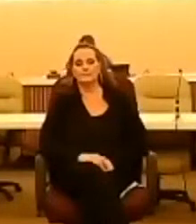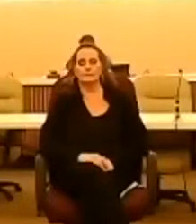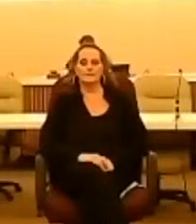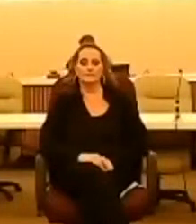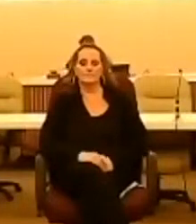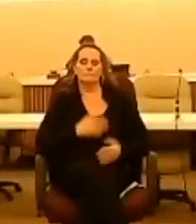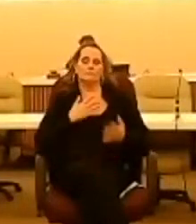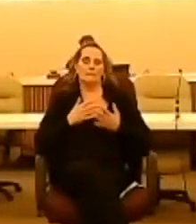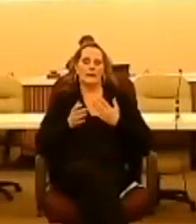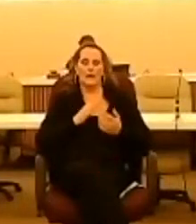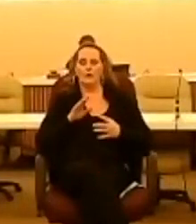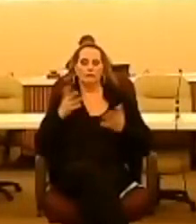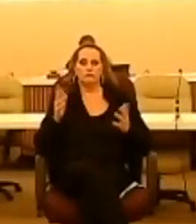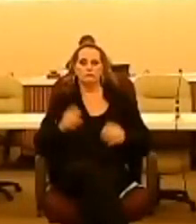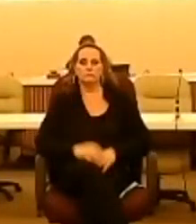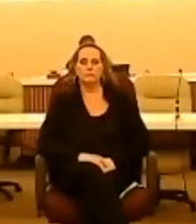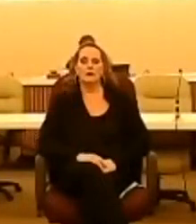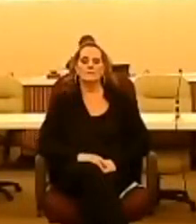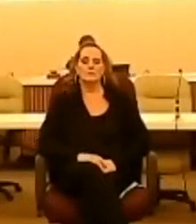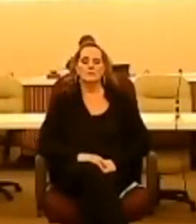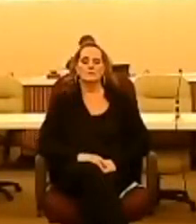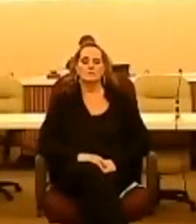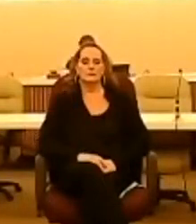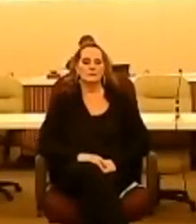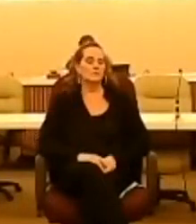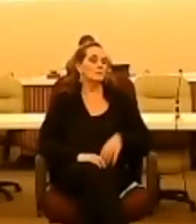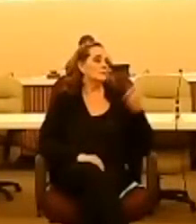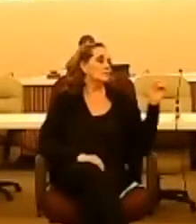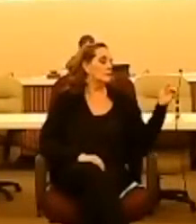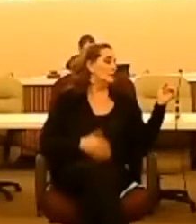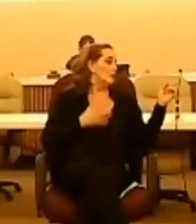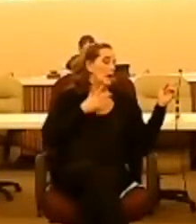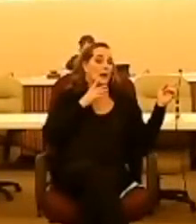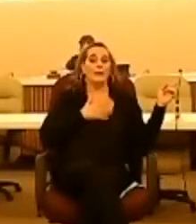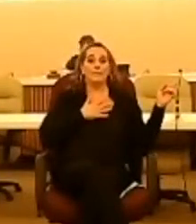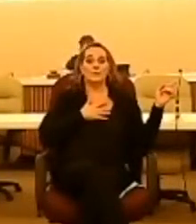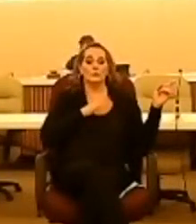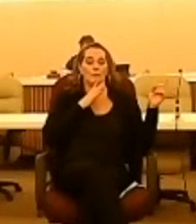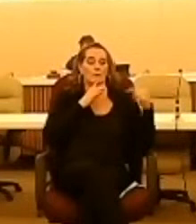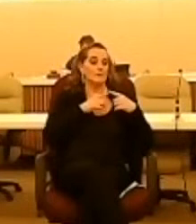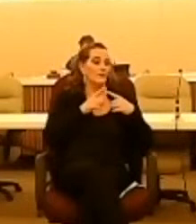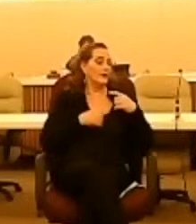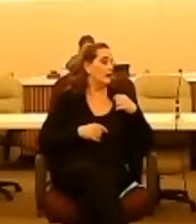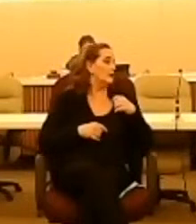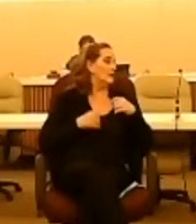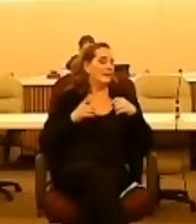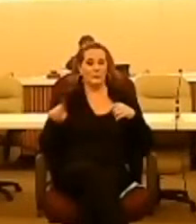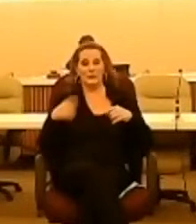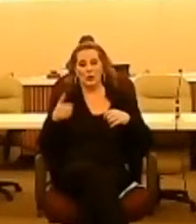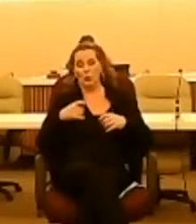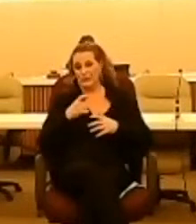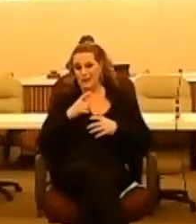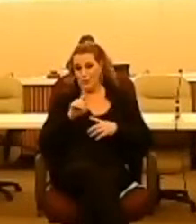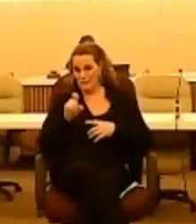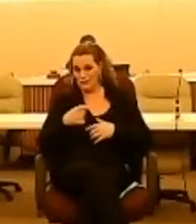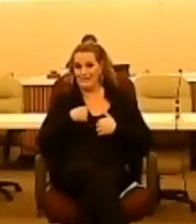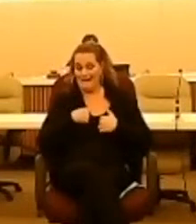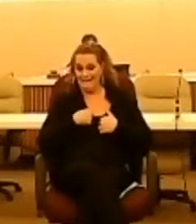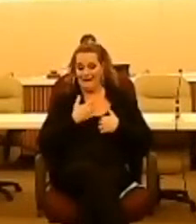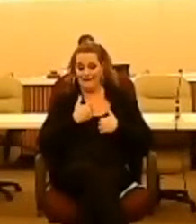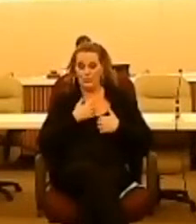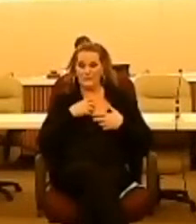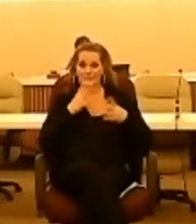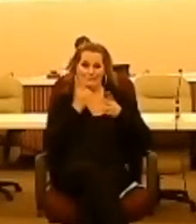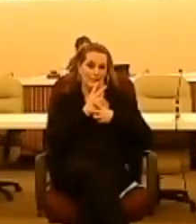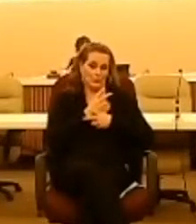So anyway, that's where we'll get to. I'm glad you brought that up. That's going to be the only question I had on that was that